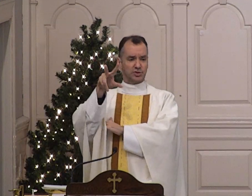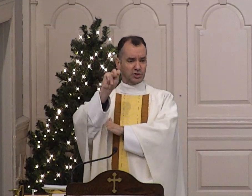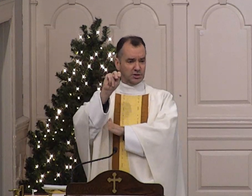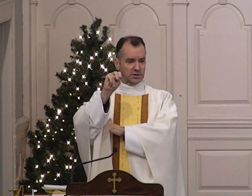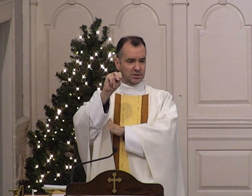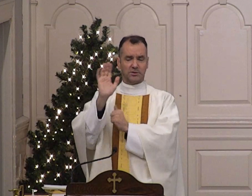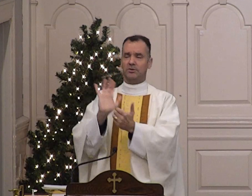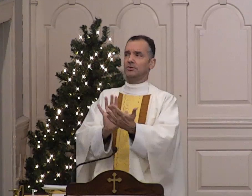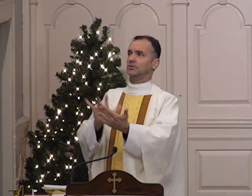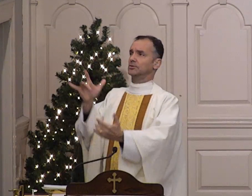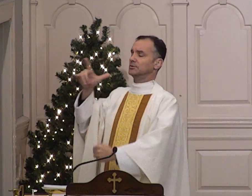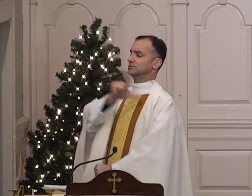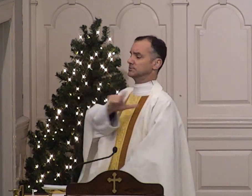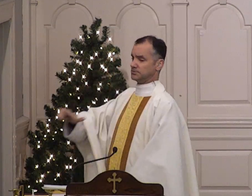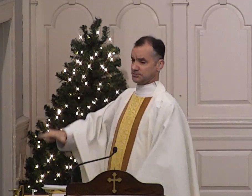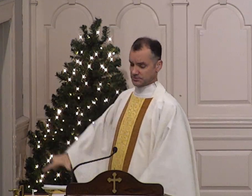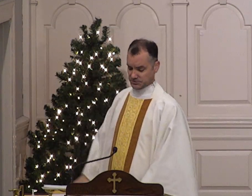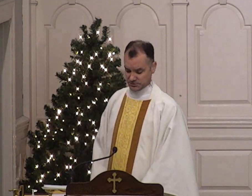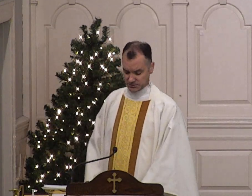John.